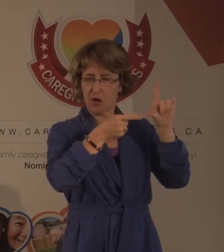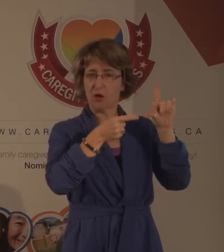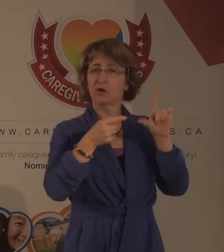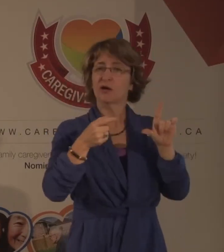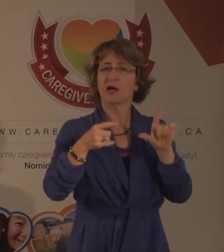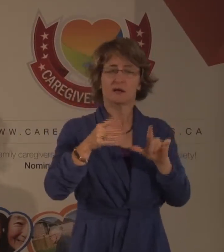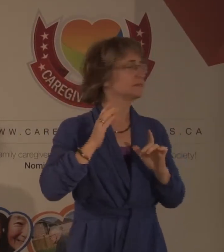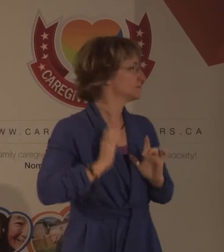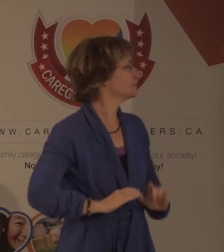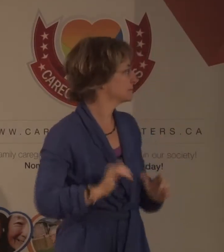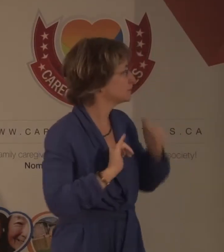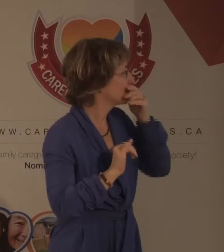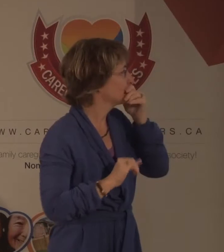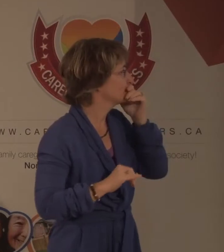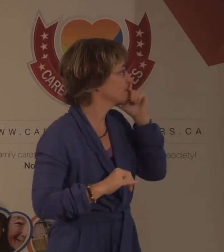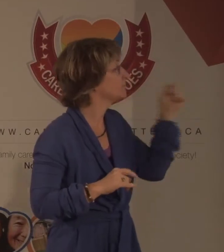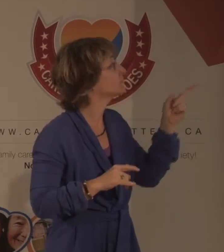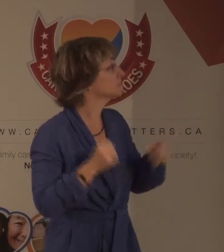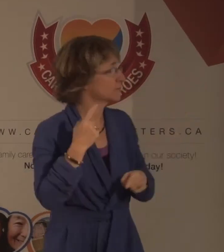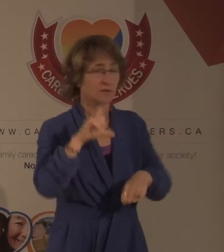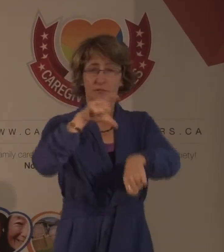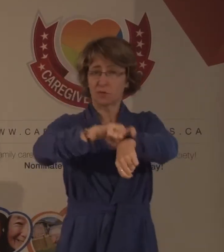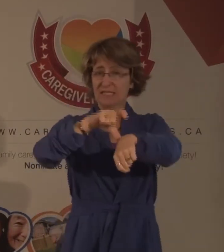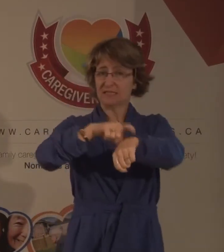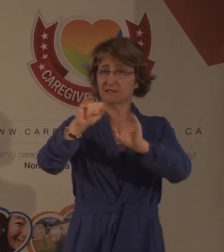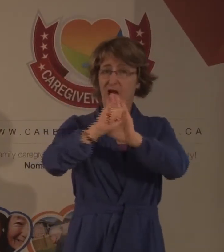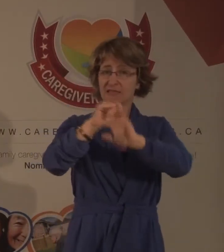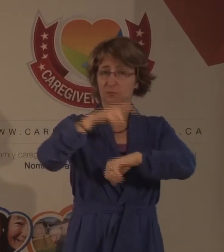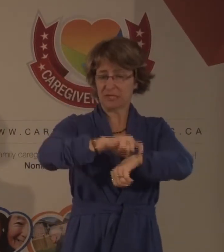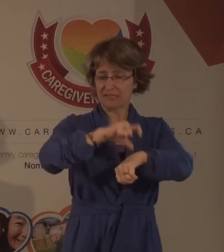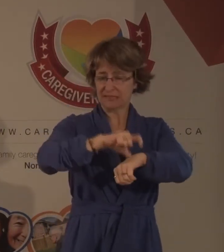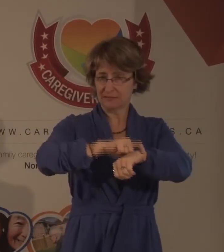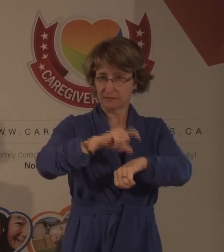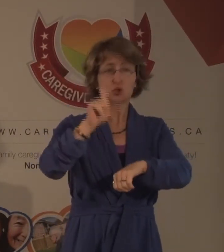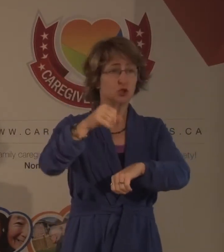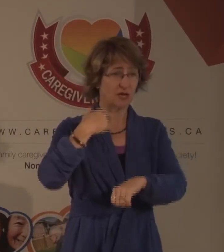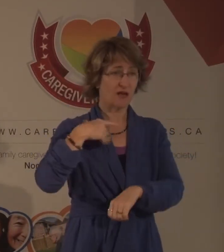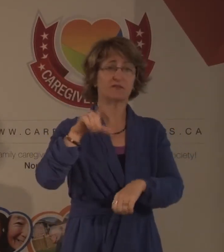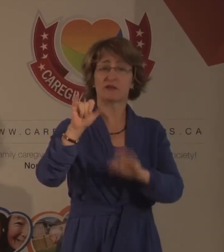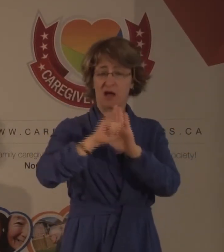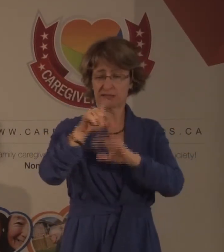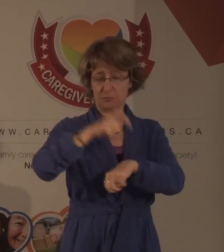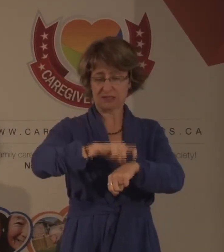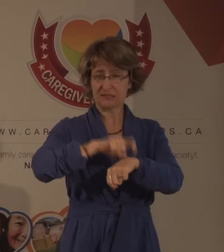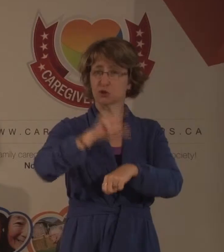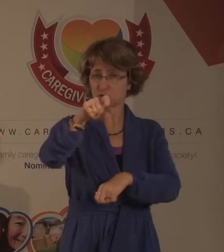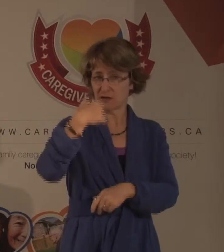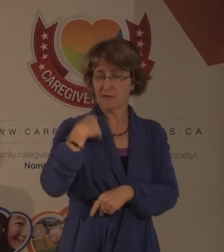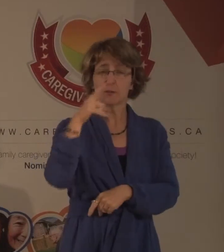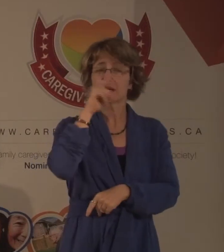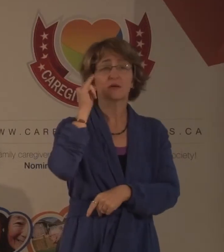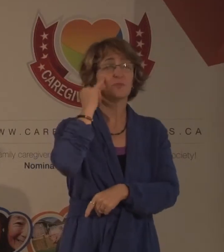the client knows where that is. An ID bracelet. Everyone should have an ID bracelet, because if